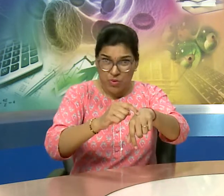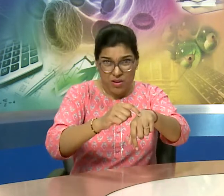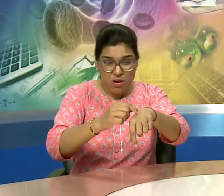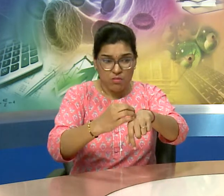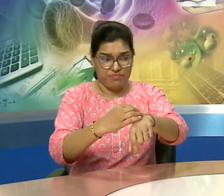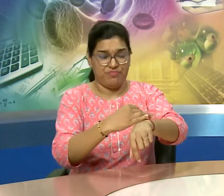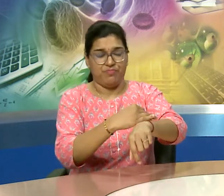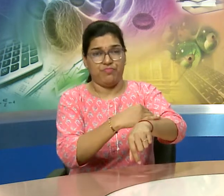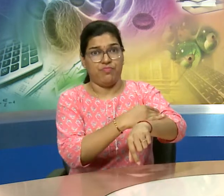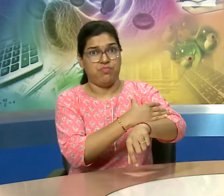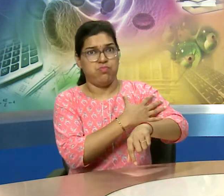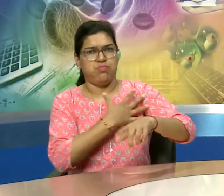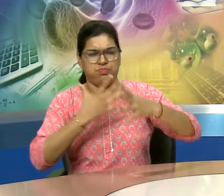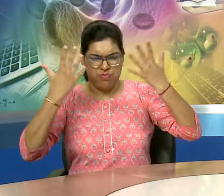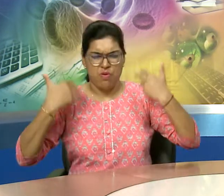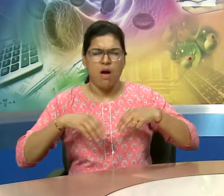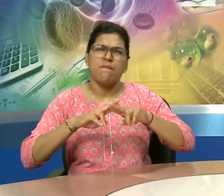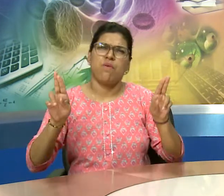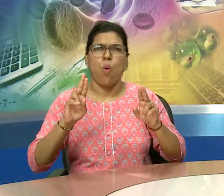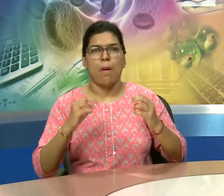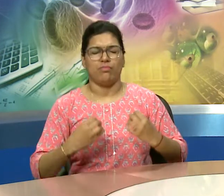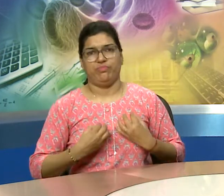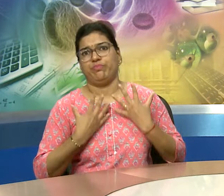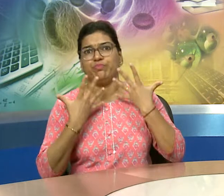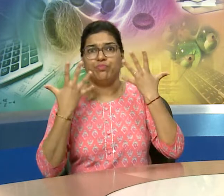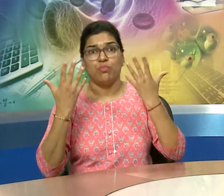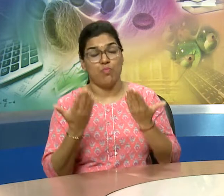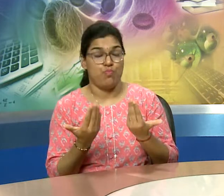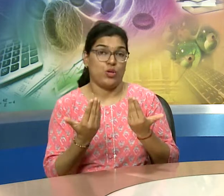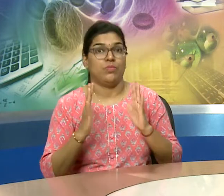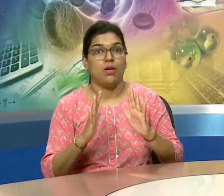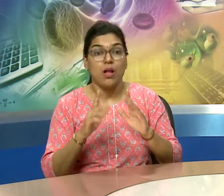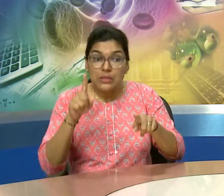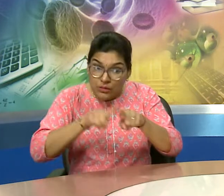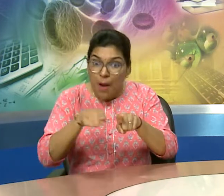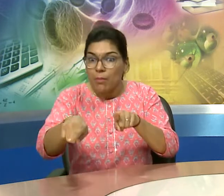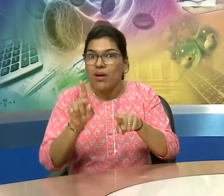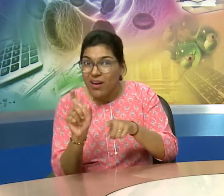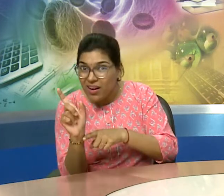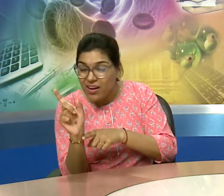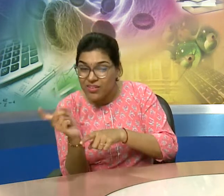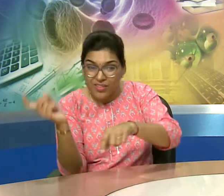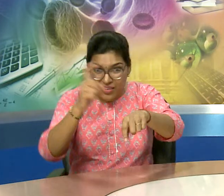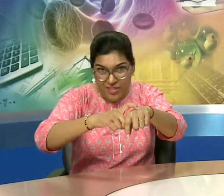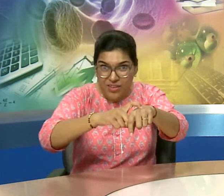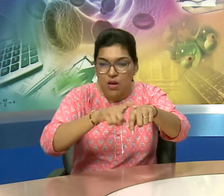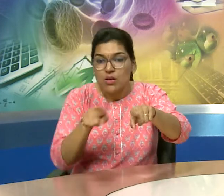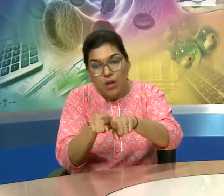belief. They all believed the effect of the poison would increase with the movement of